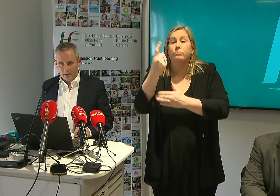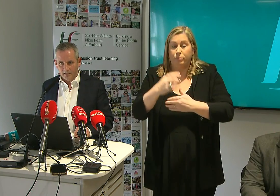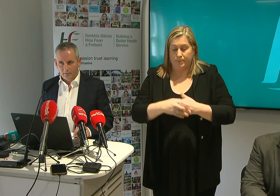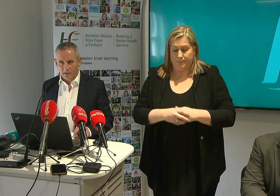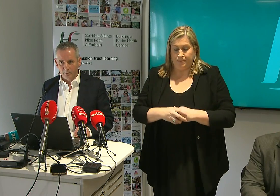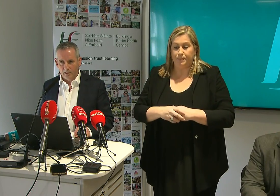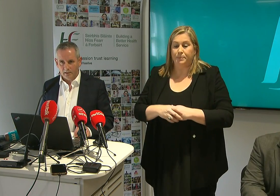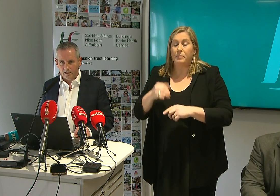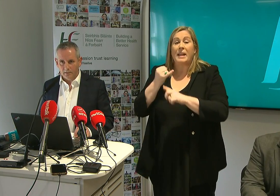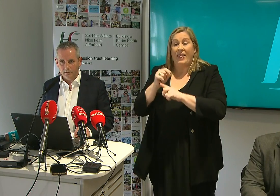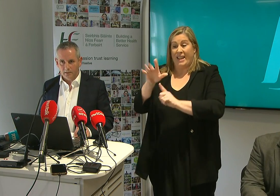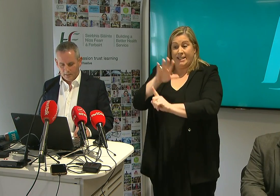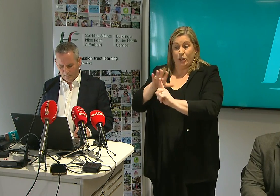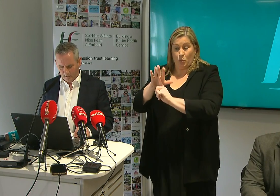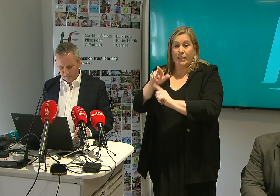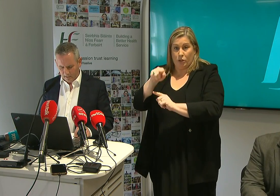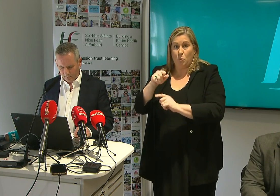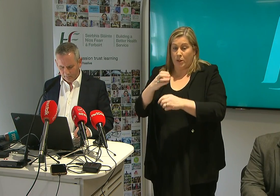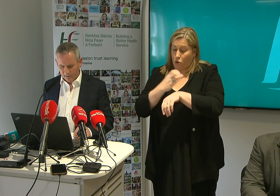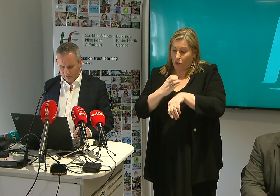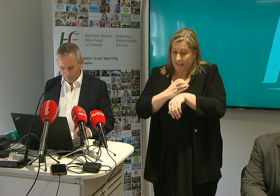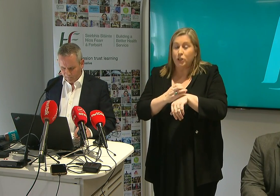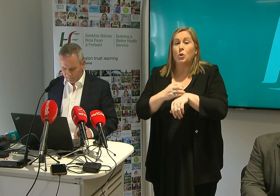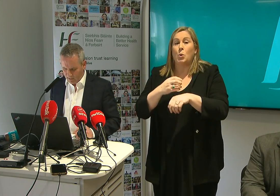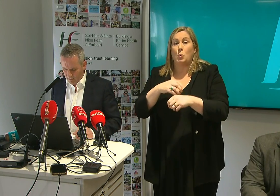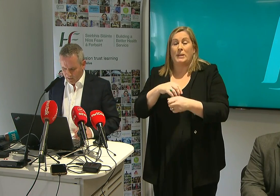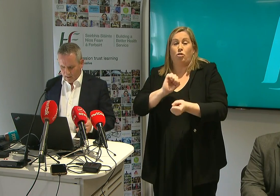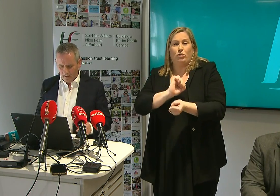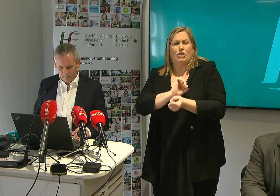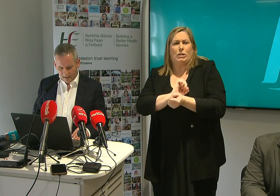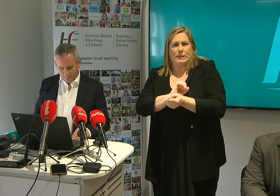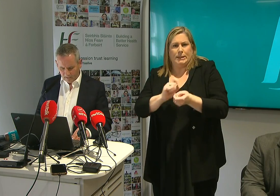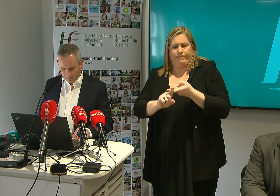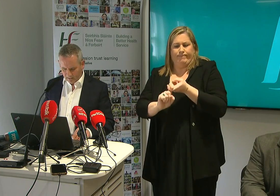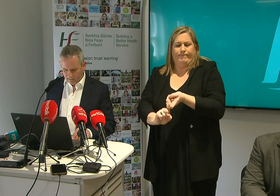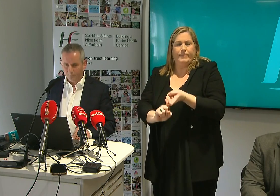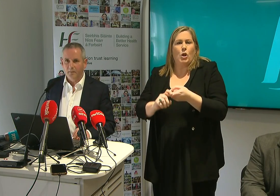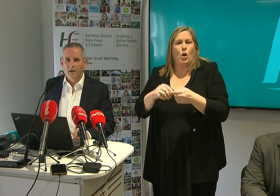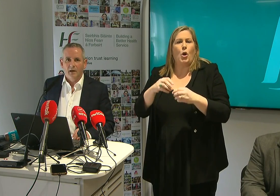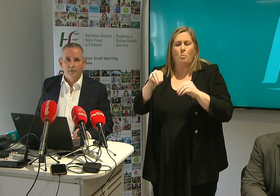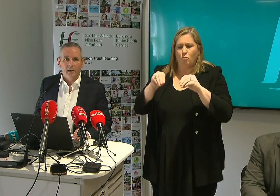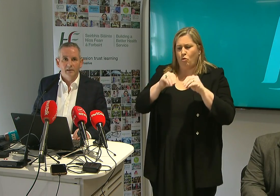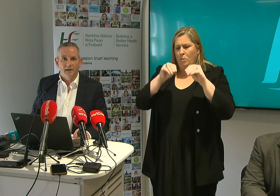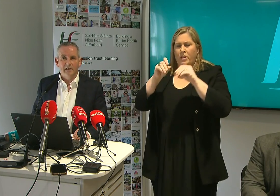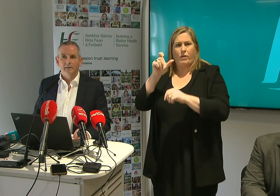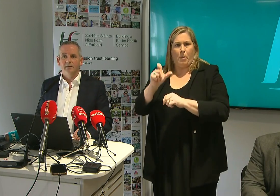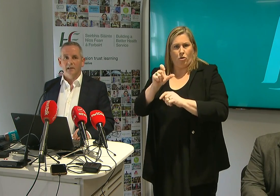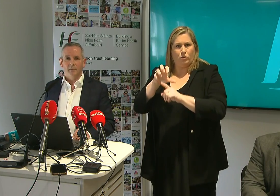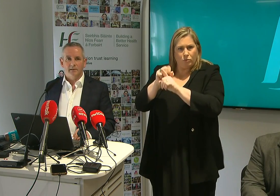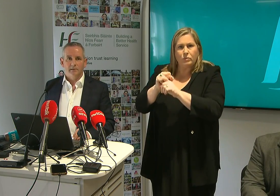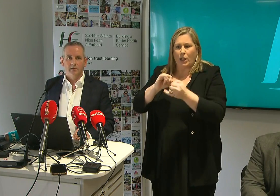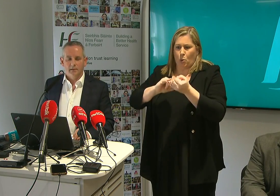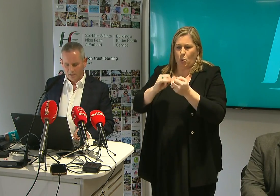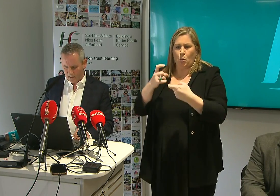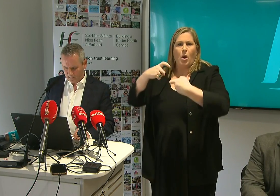In that case, obviously, we are continuing and will be continuing with restricted movement of identified contacts, and we are in daily